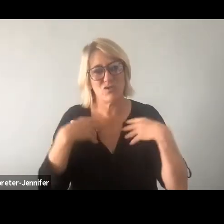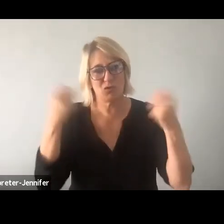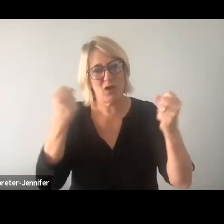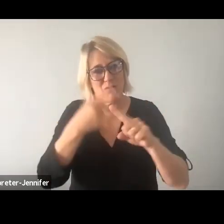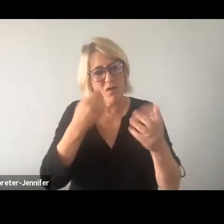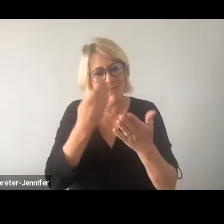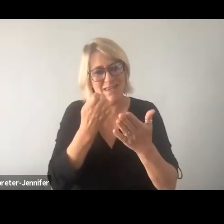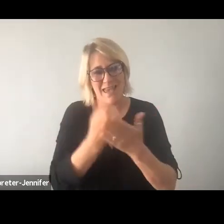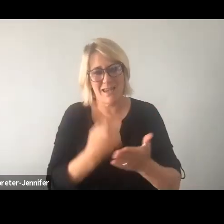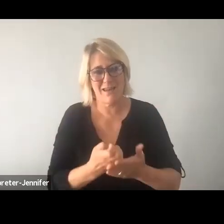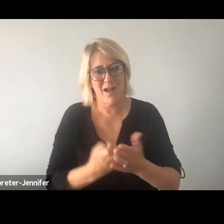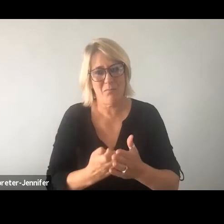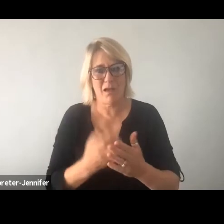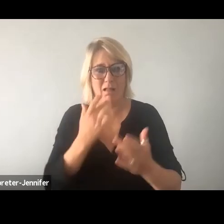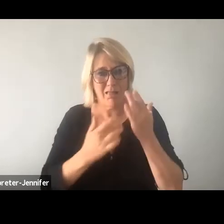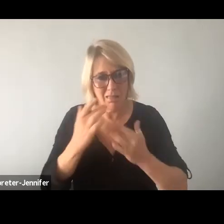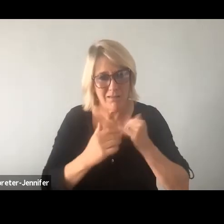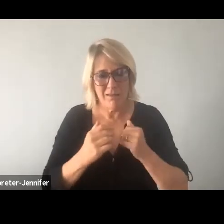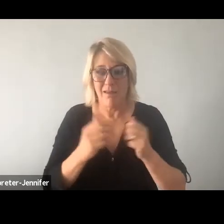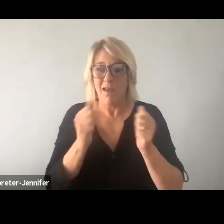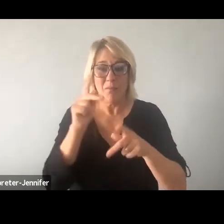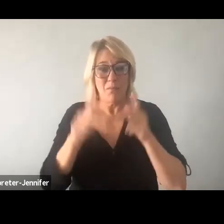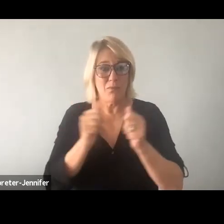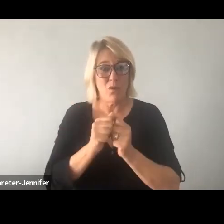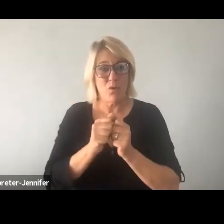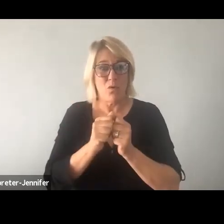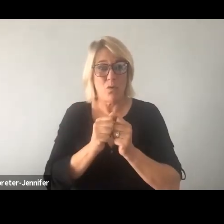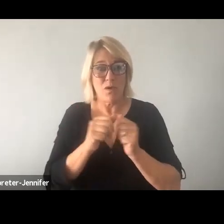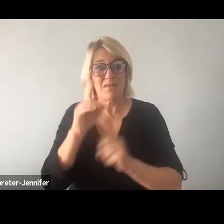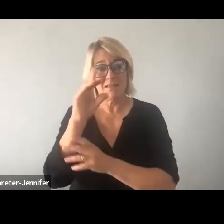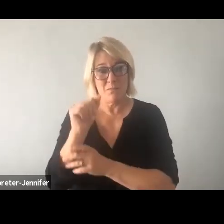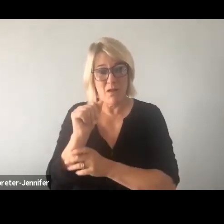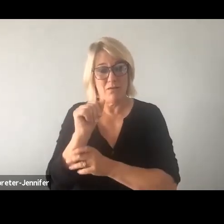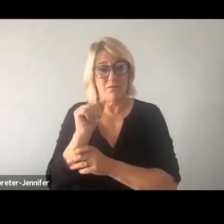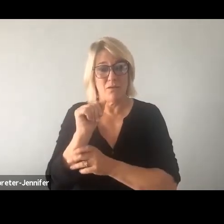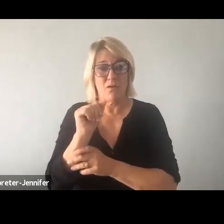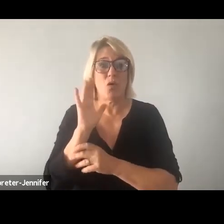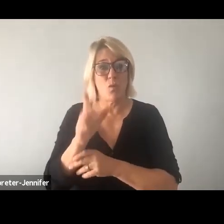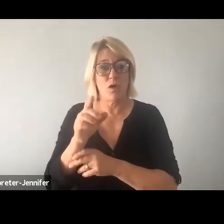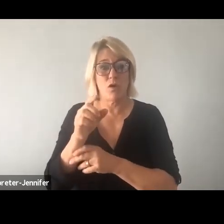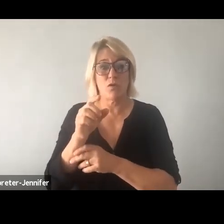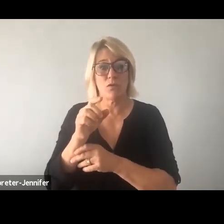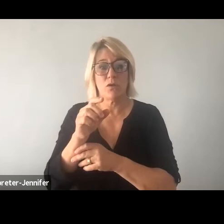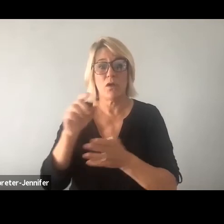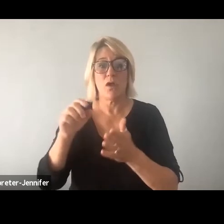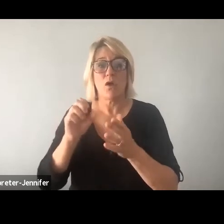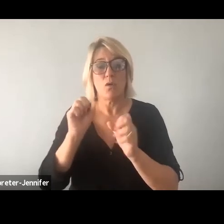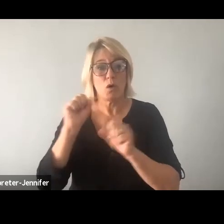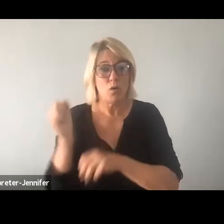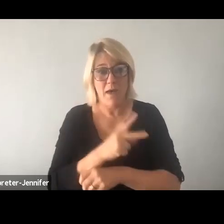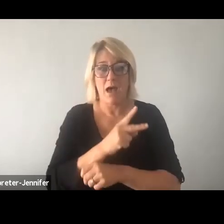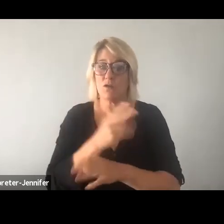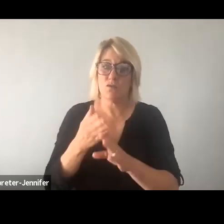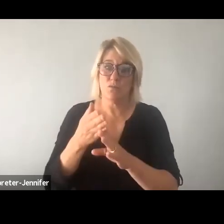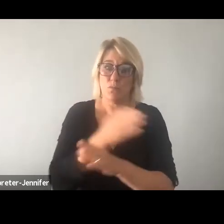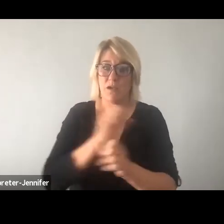that people without disabilities have been almost twice as likely to rebound to pre-pandemic employment levels